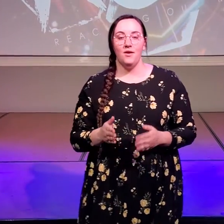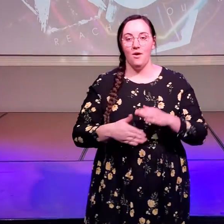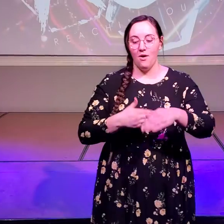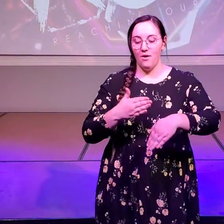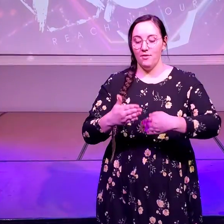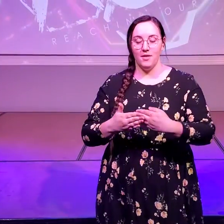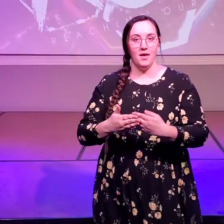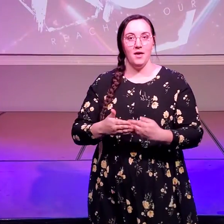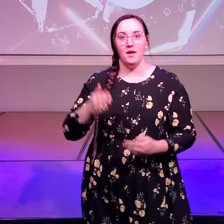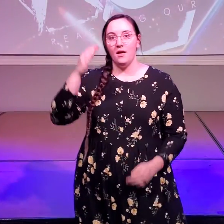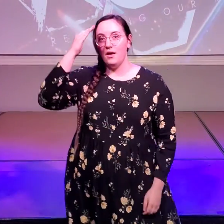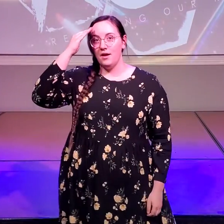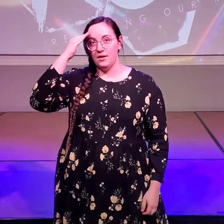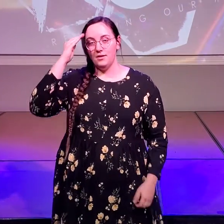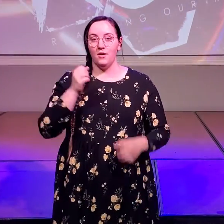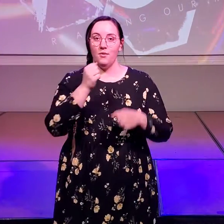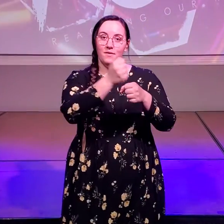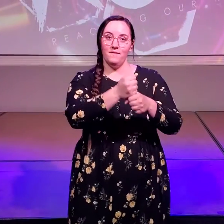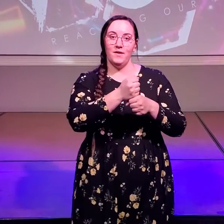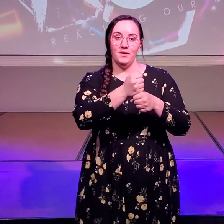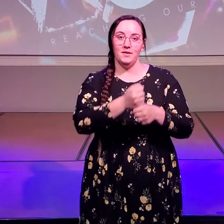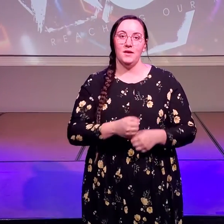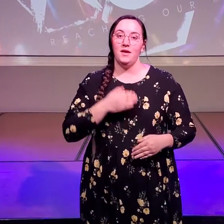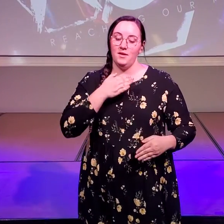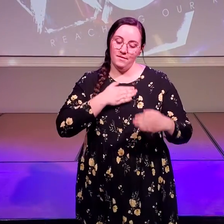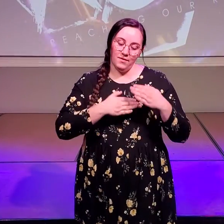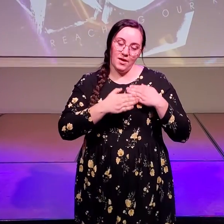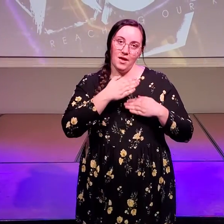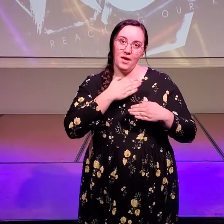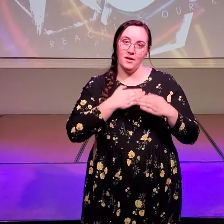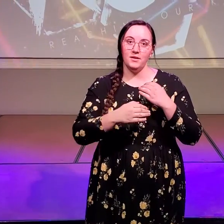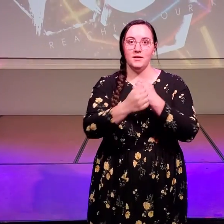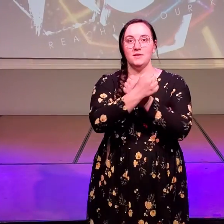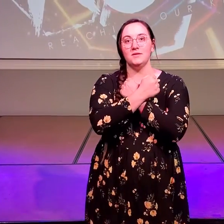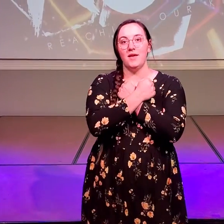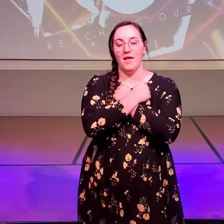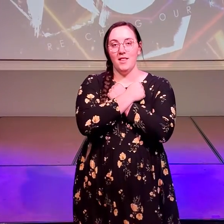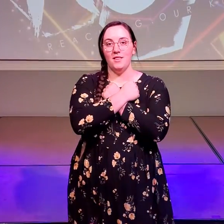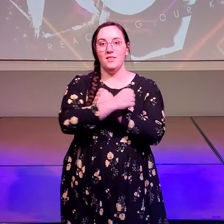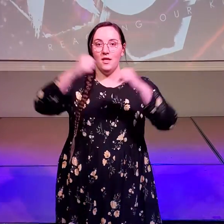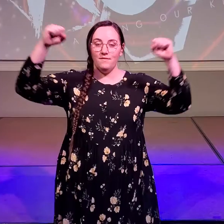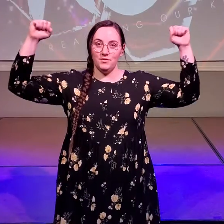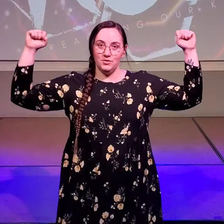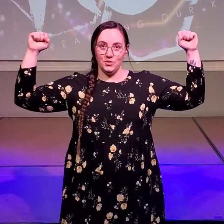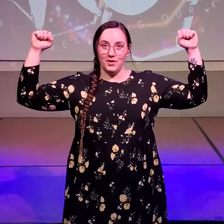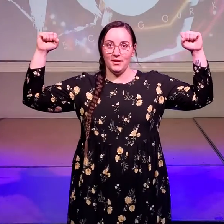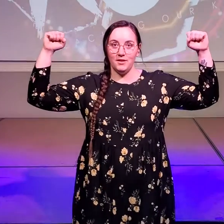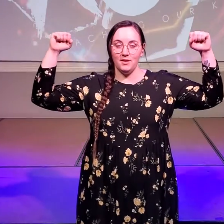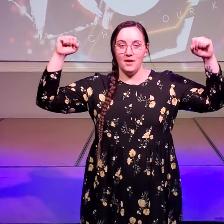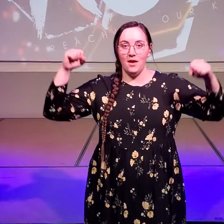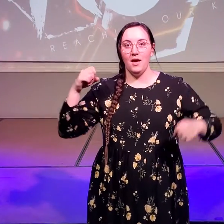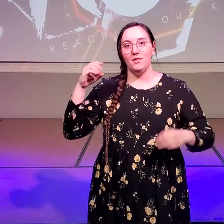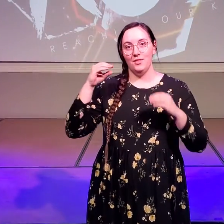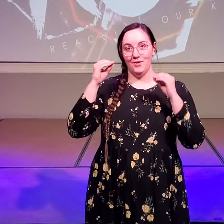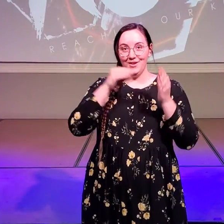all that I know of faith Can have confidence and love and safe I've learned